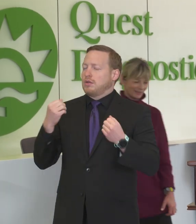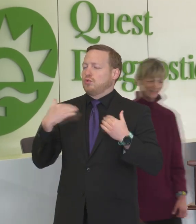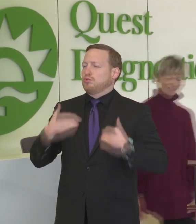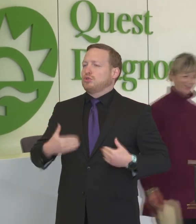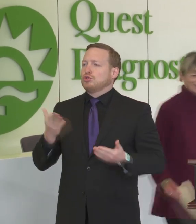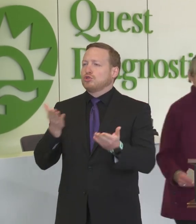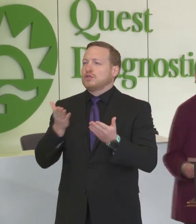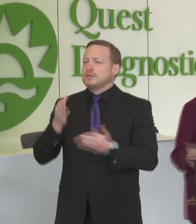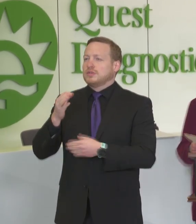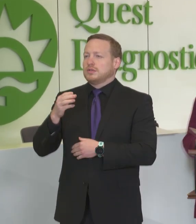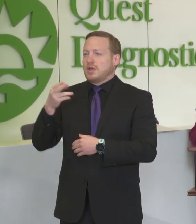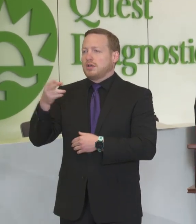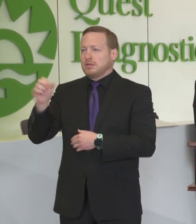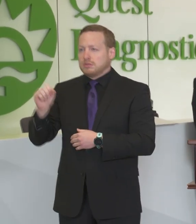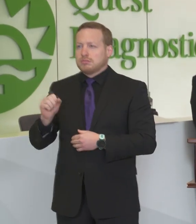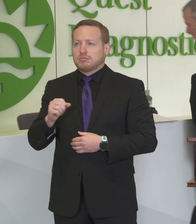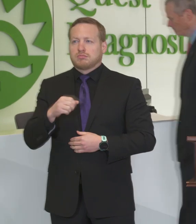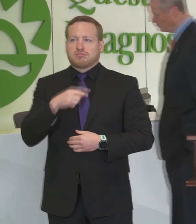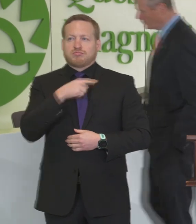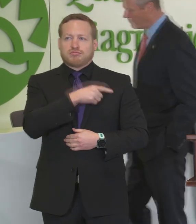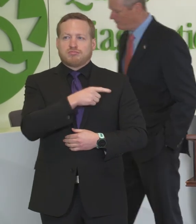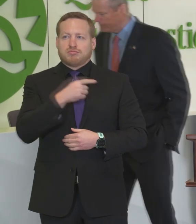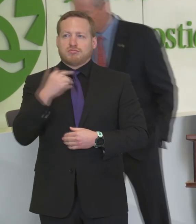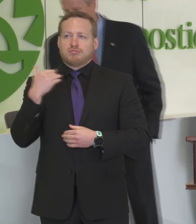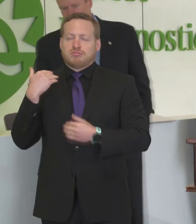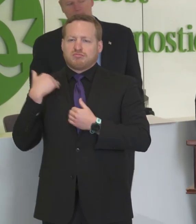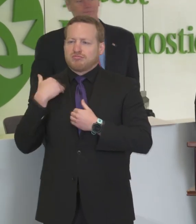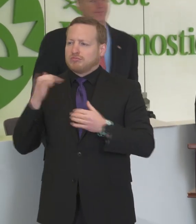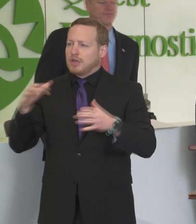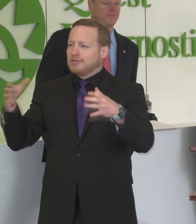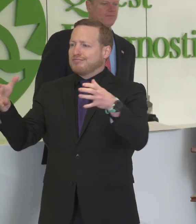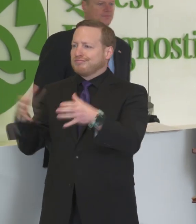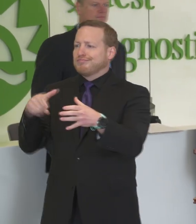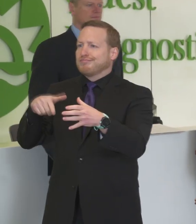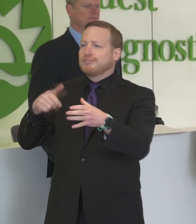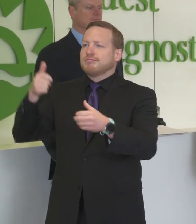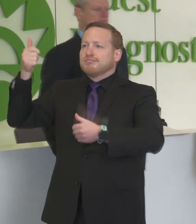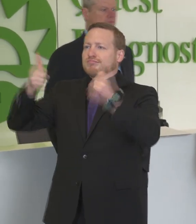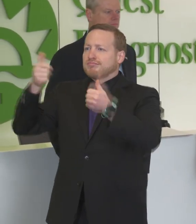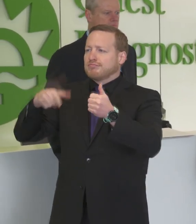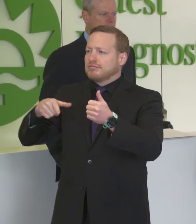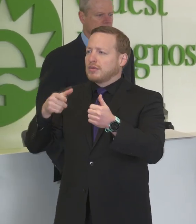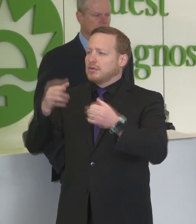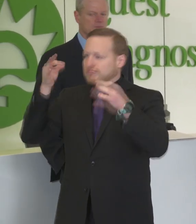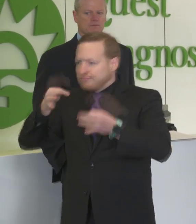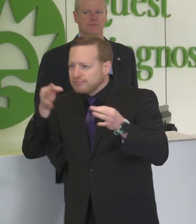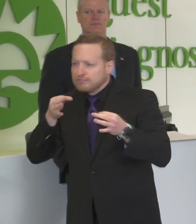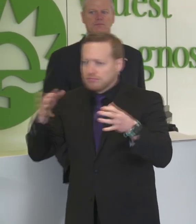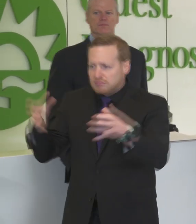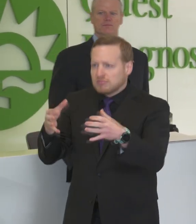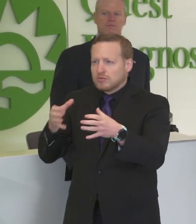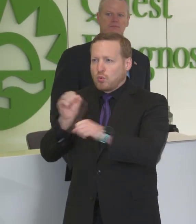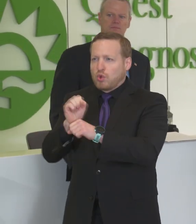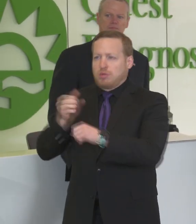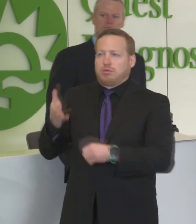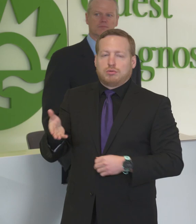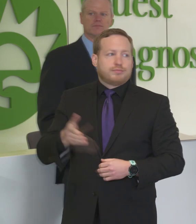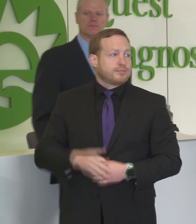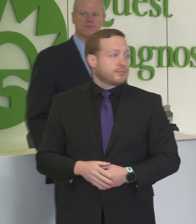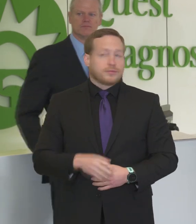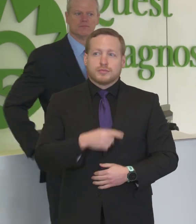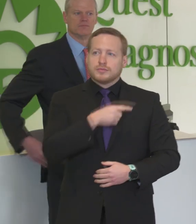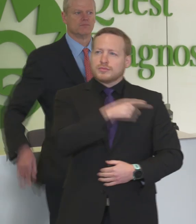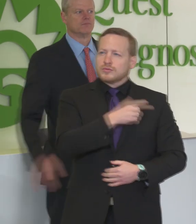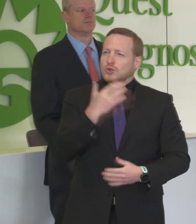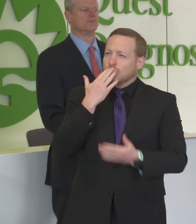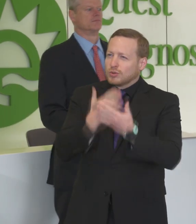Good morning, everyone. like the governor, I had the privilege of coming to